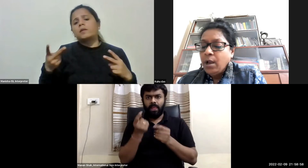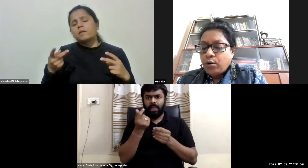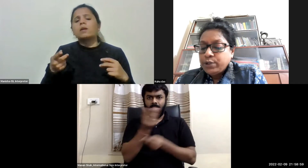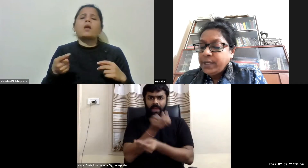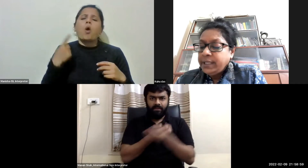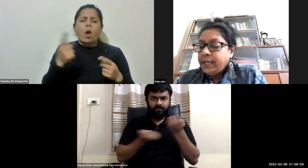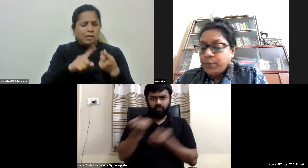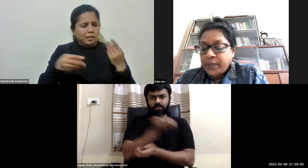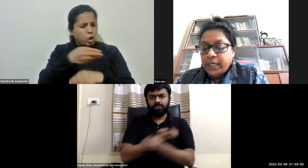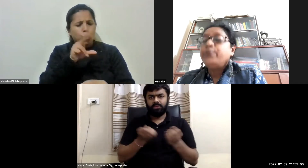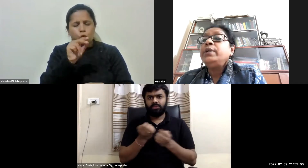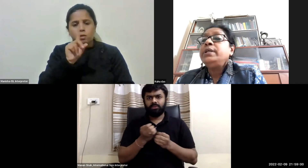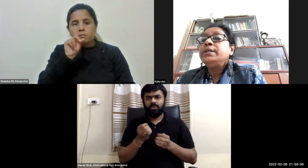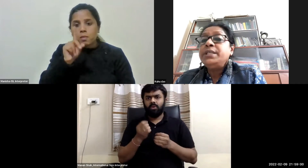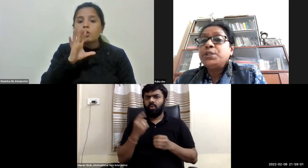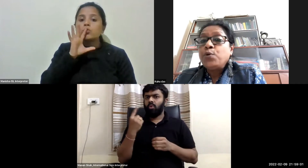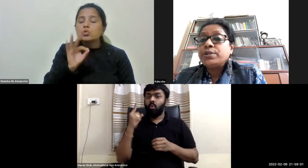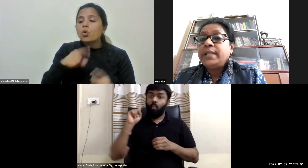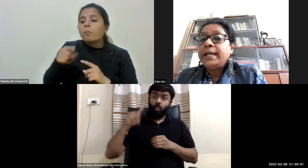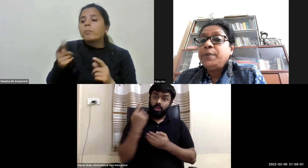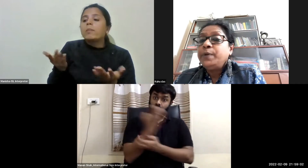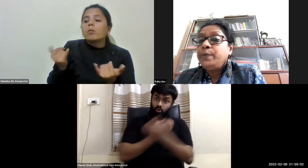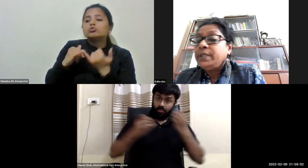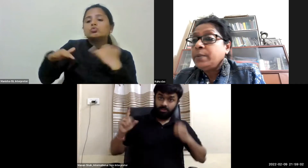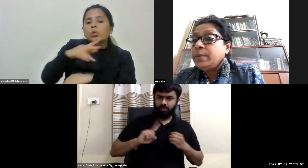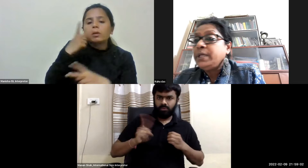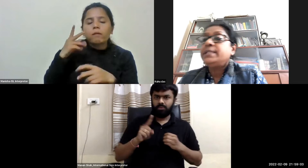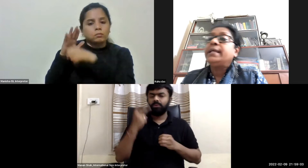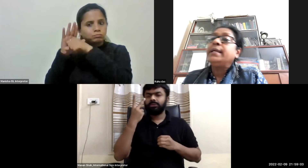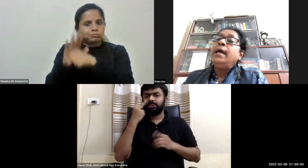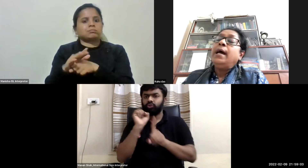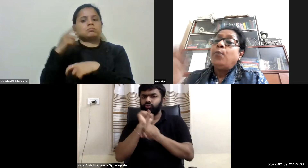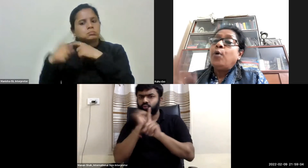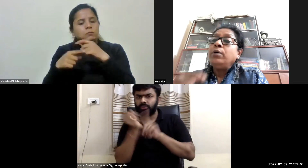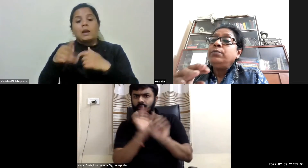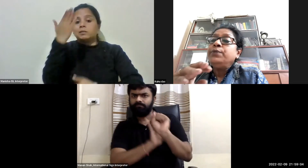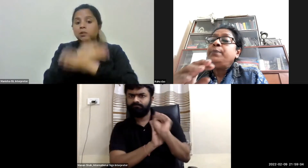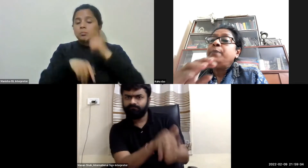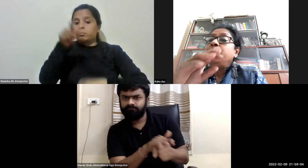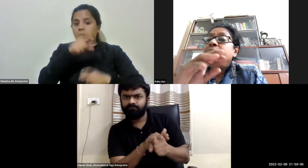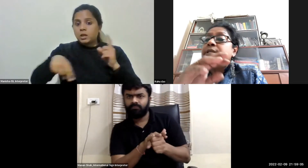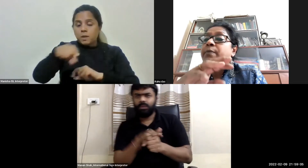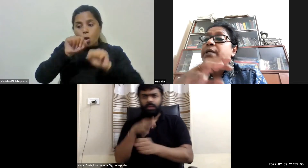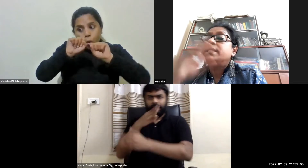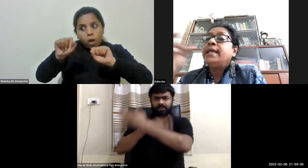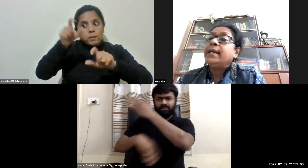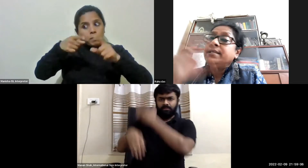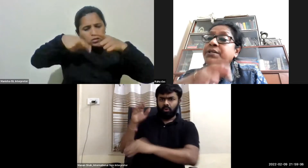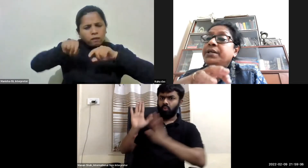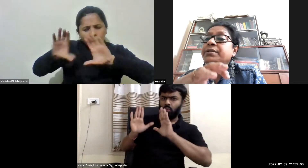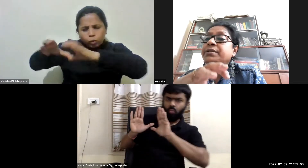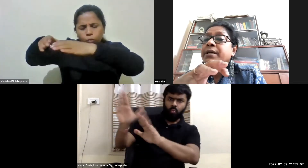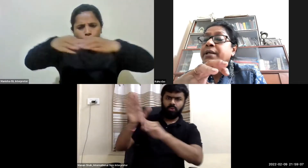literature, also in the economic inequality discourse, that people with disabilities and within people with disabilities, there